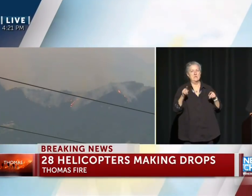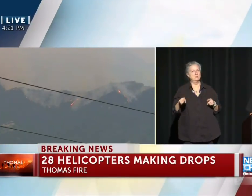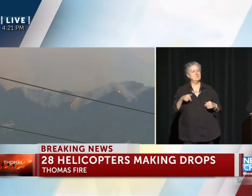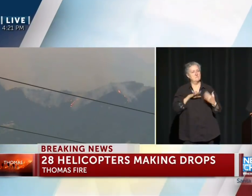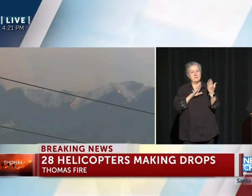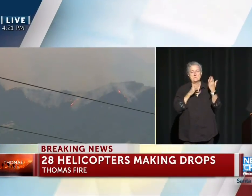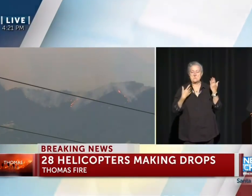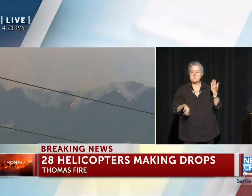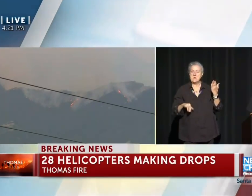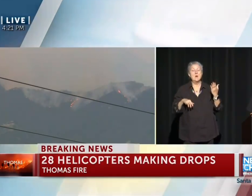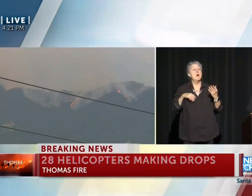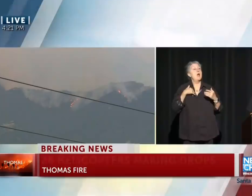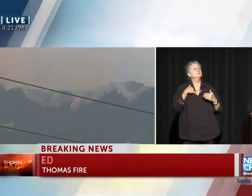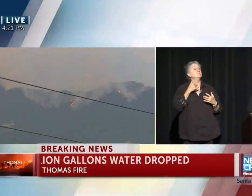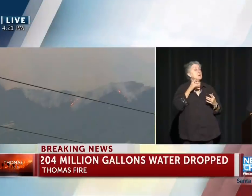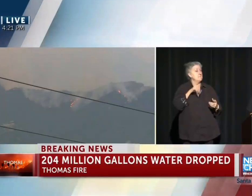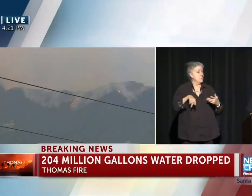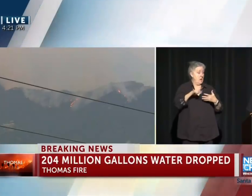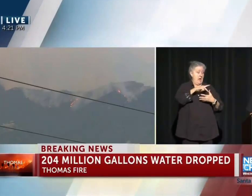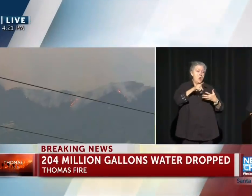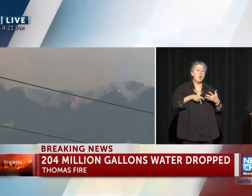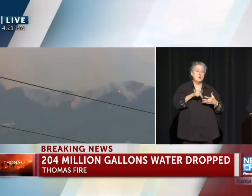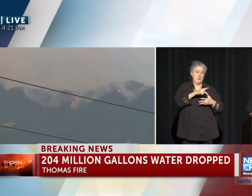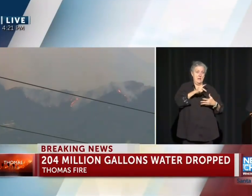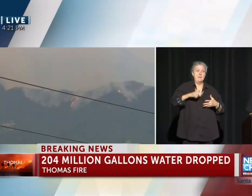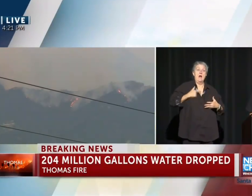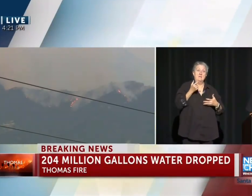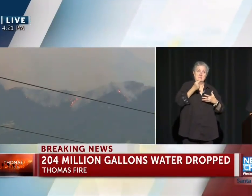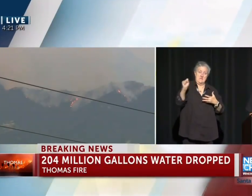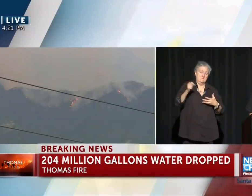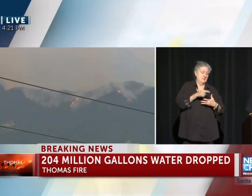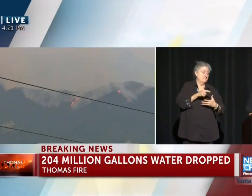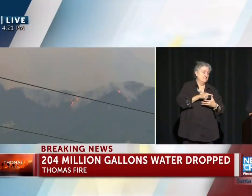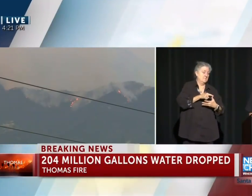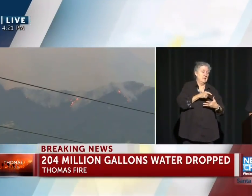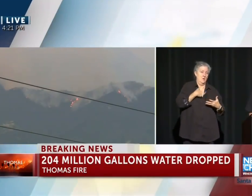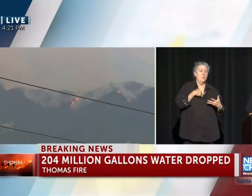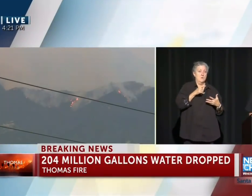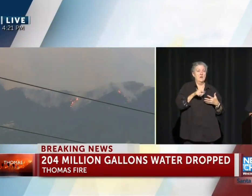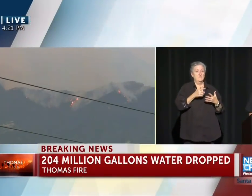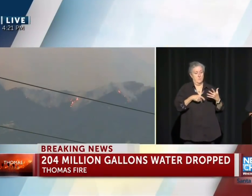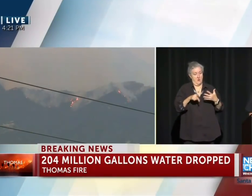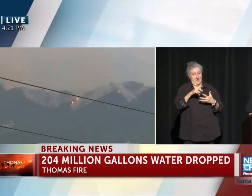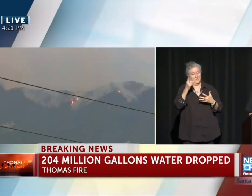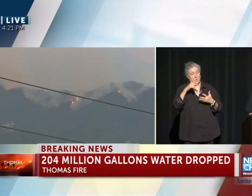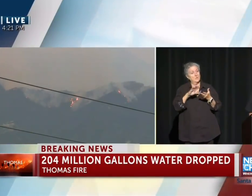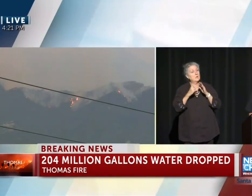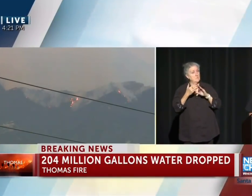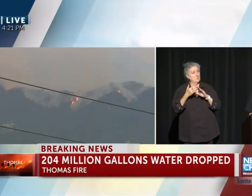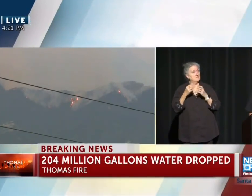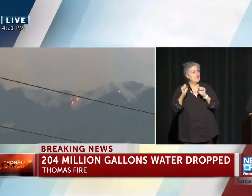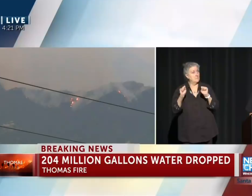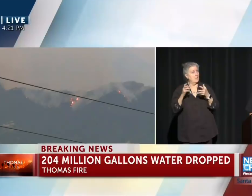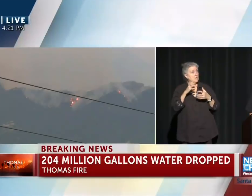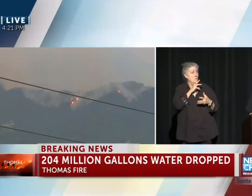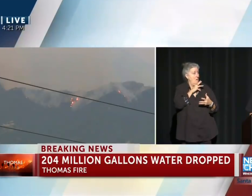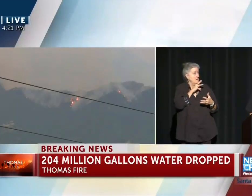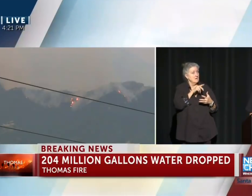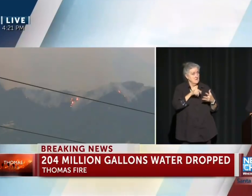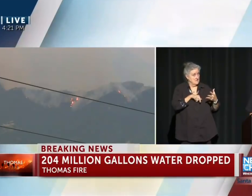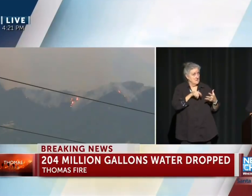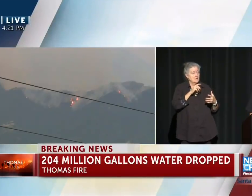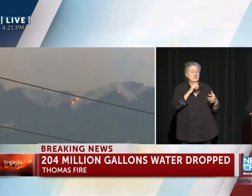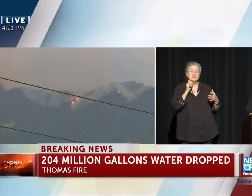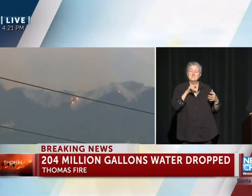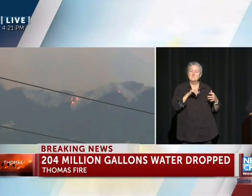as we focus as that priority of life safety, we also have those priorities to the community of Santa Barbara and the water. And so when we talk about,